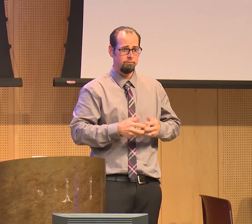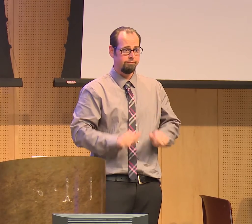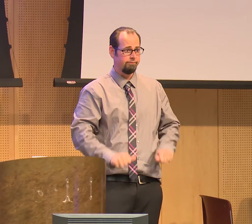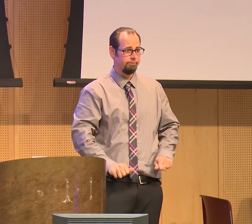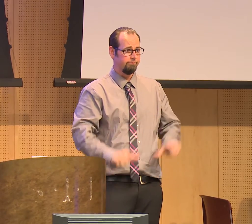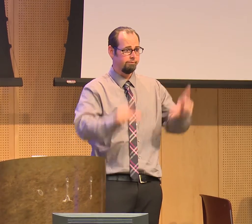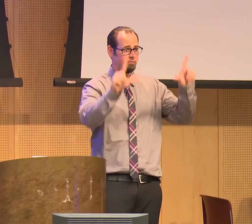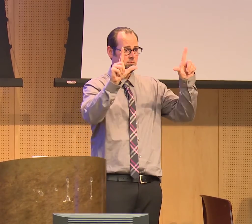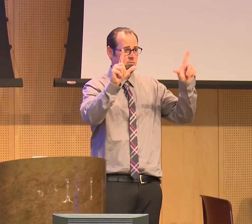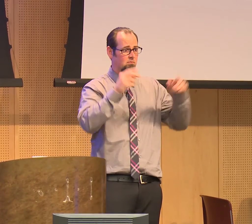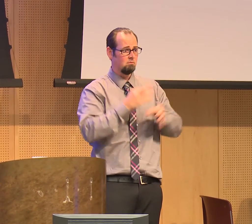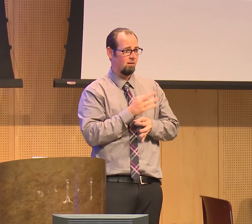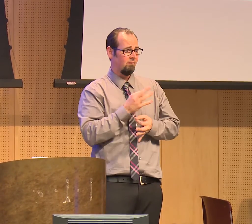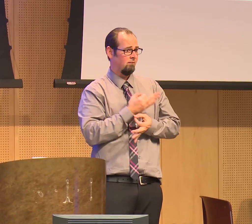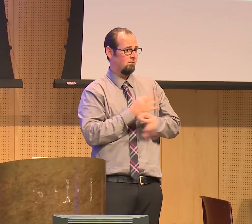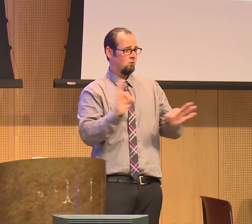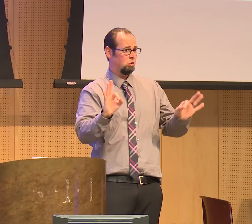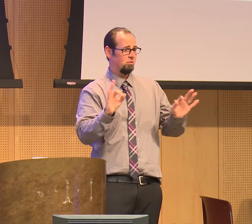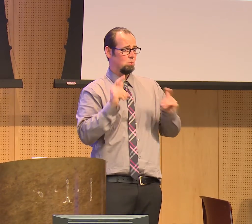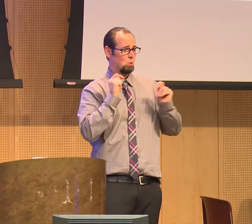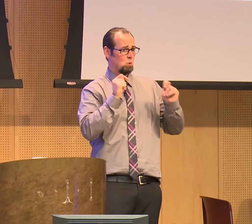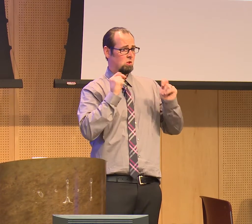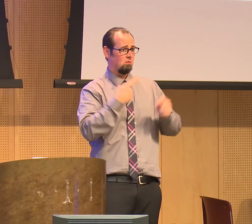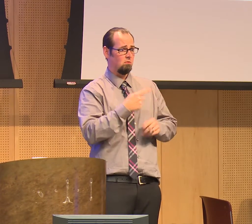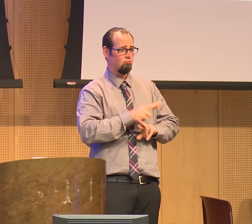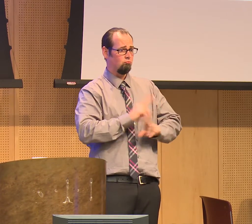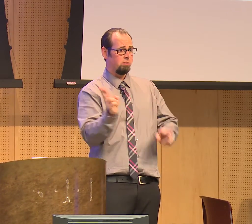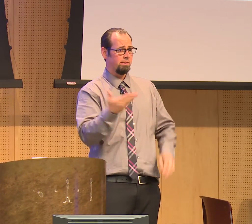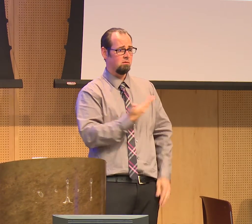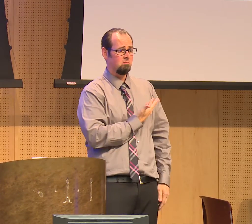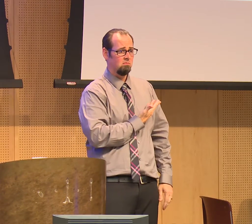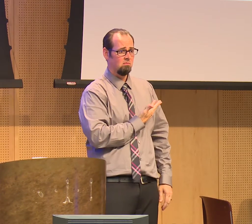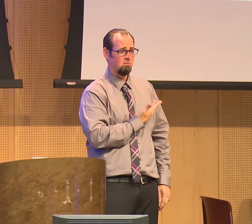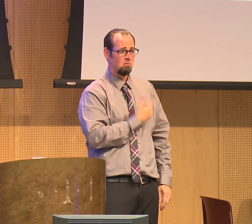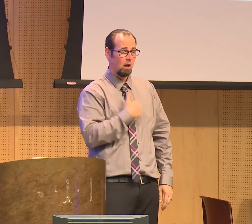I would call it up on YouTube, and I would learn from that.